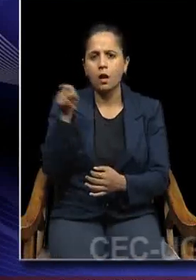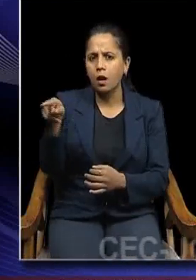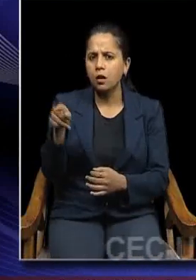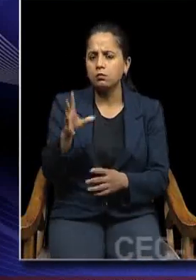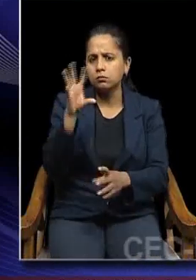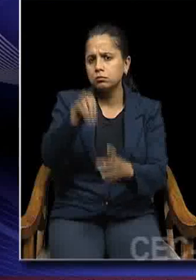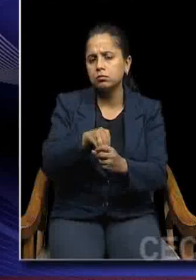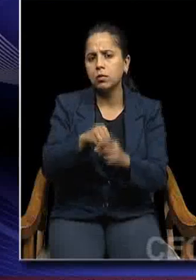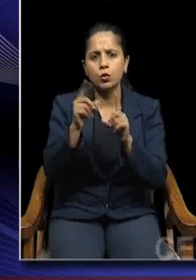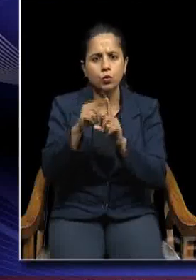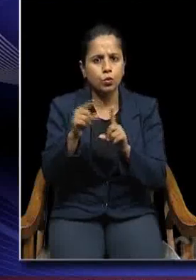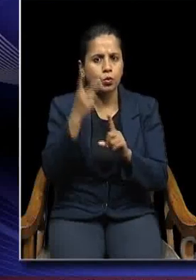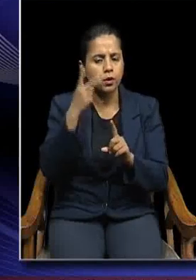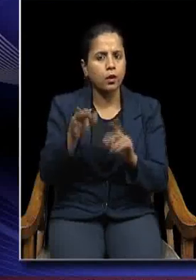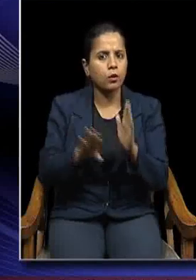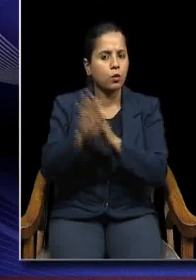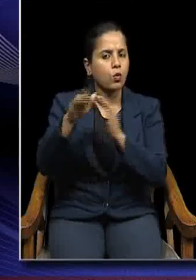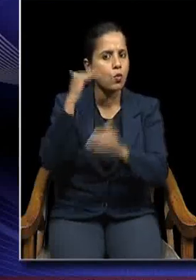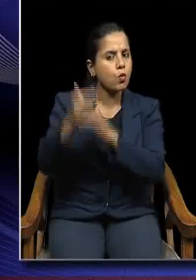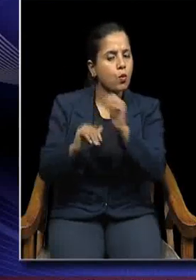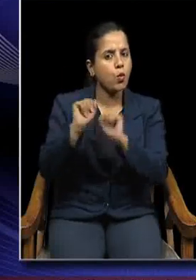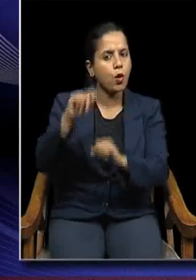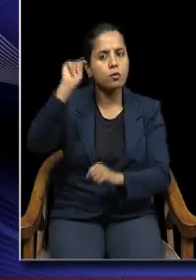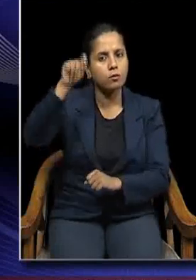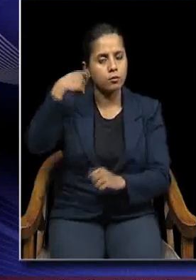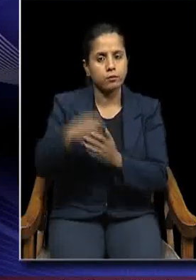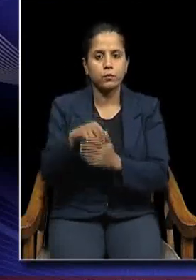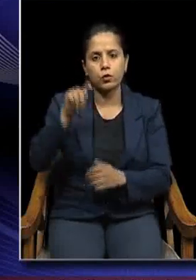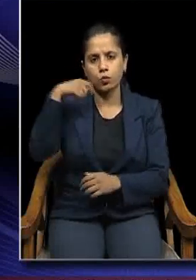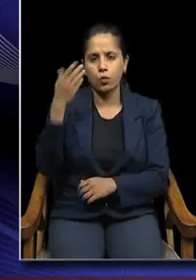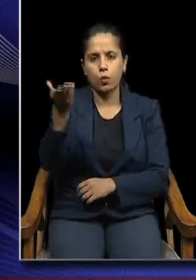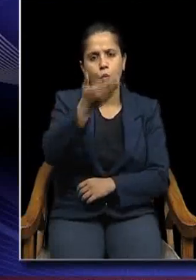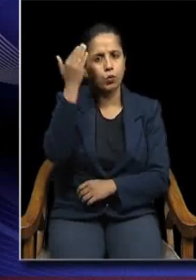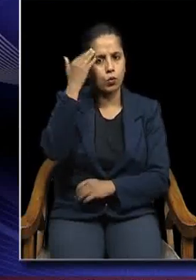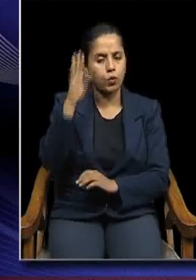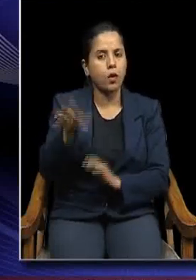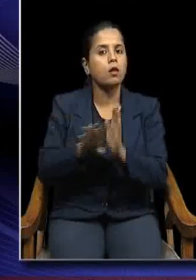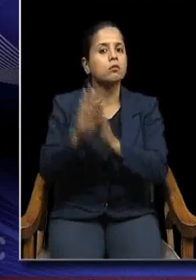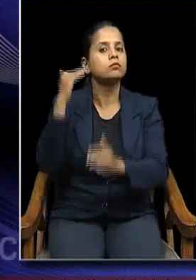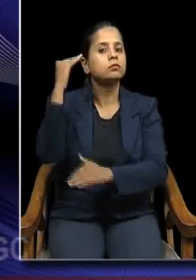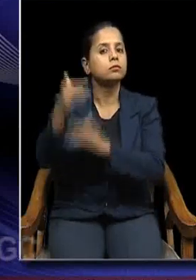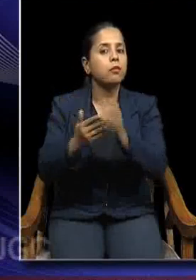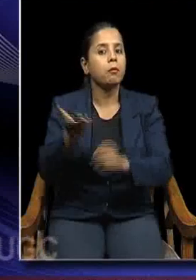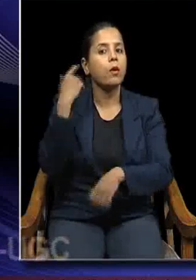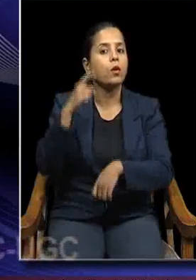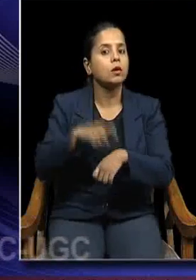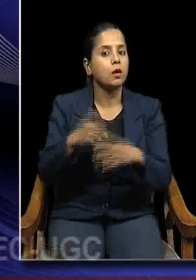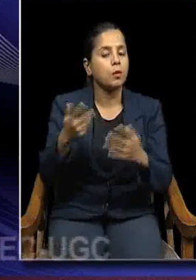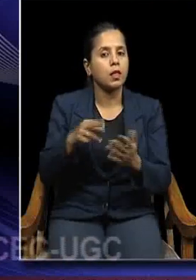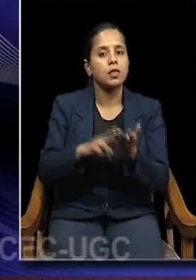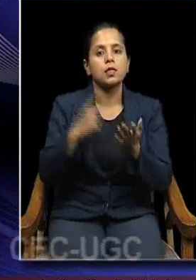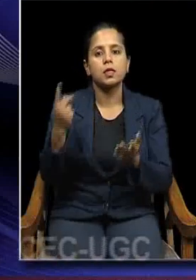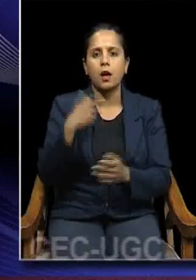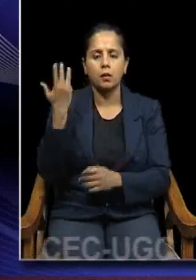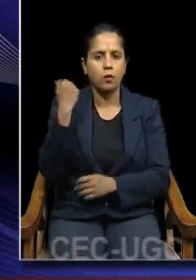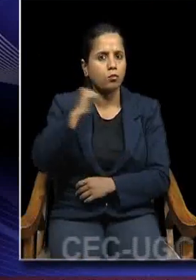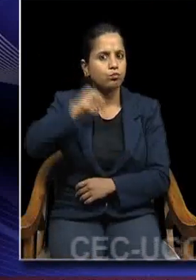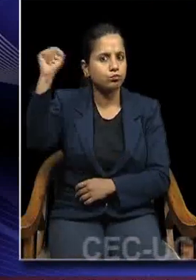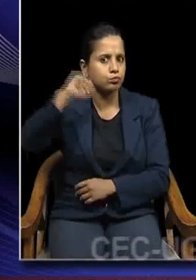they made led to the growth of cinema. Cinema, as we are aware, grew during the times of the national movement, and it was